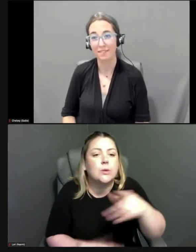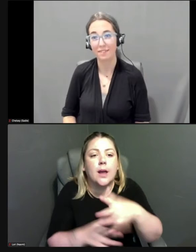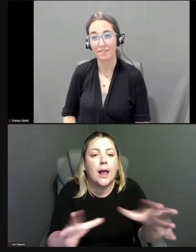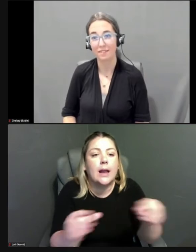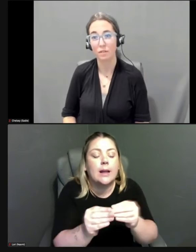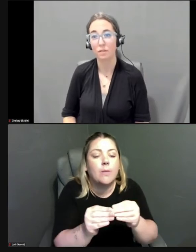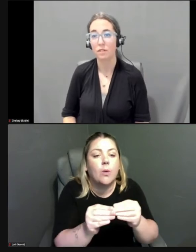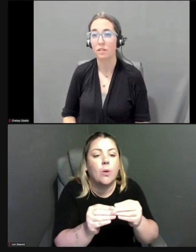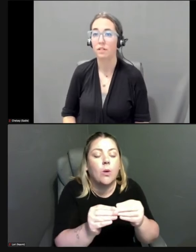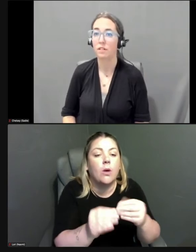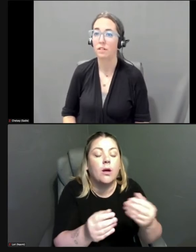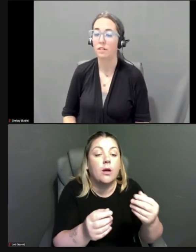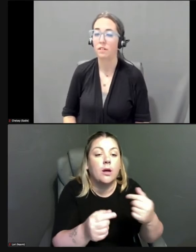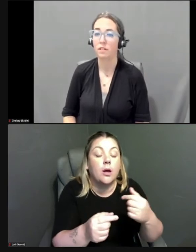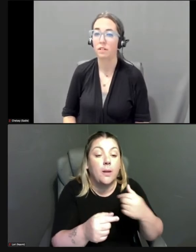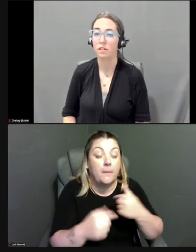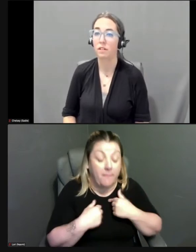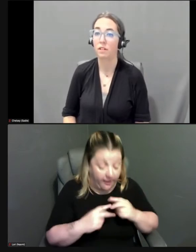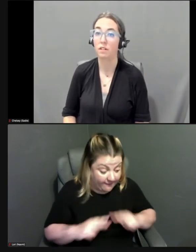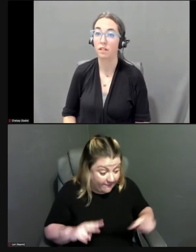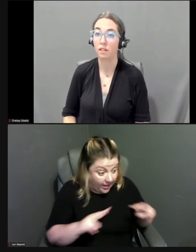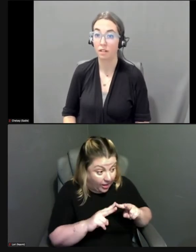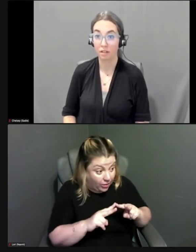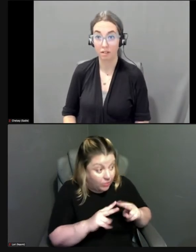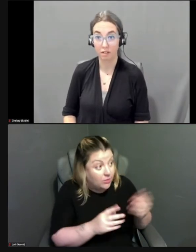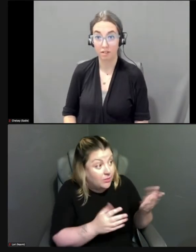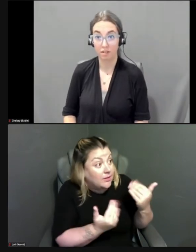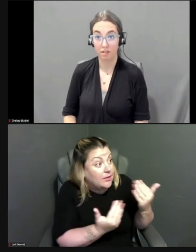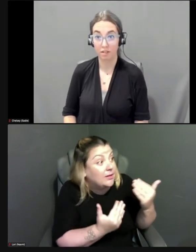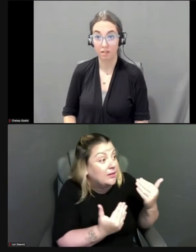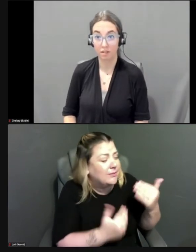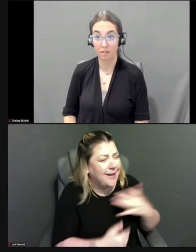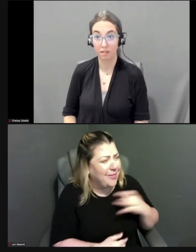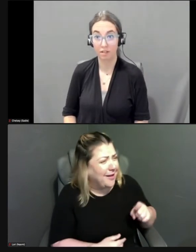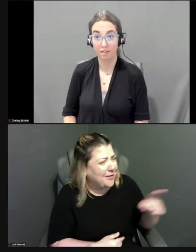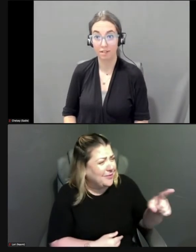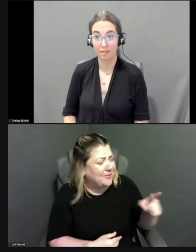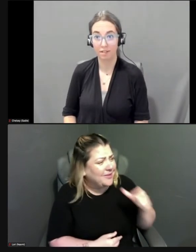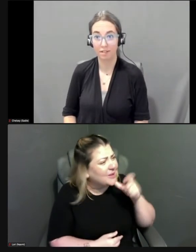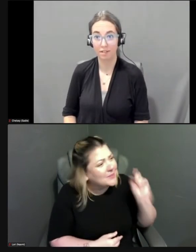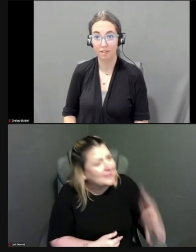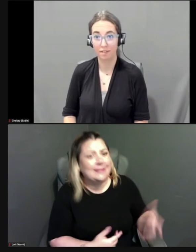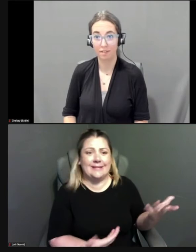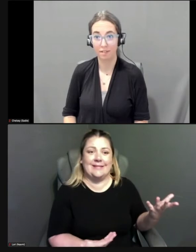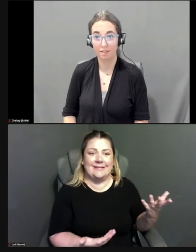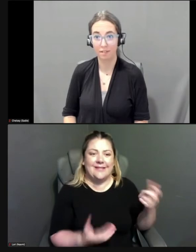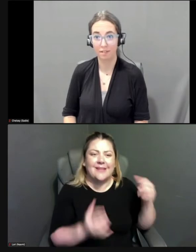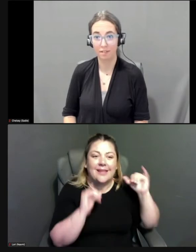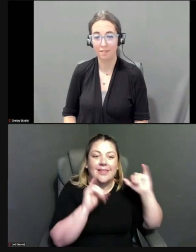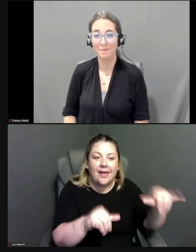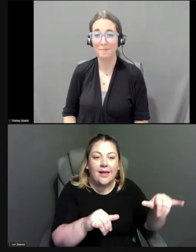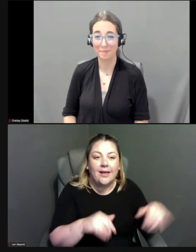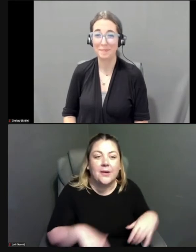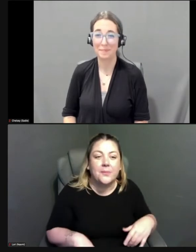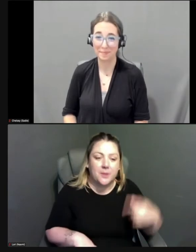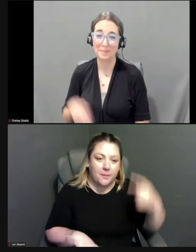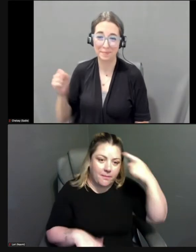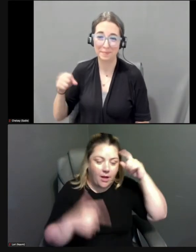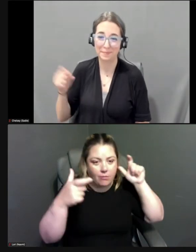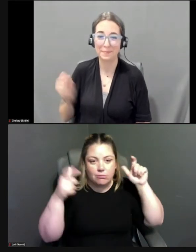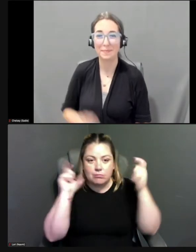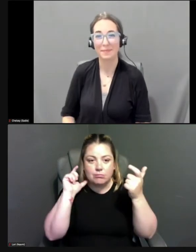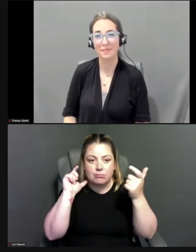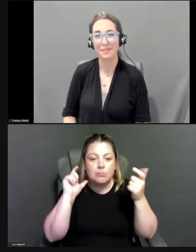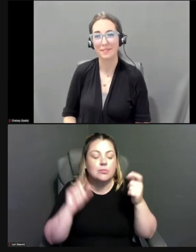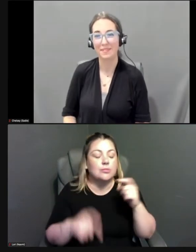me by being friends with me if I don't like you. Yep. Things like that. And so, yeah, a lot of that stuff has shifted for me, for sure. From